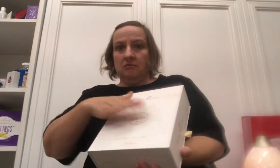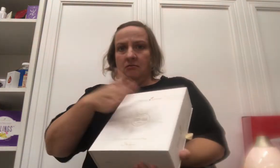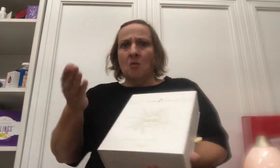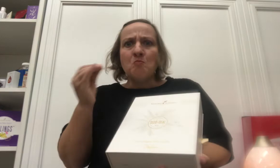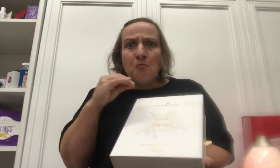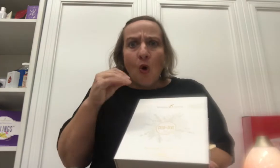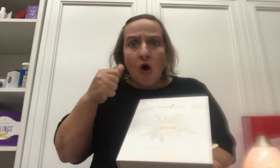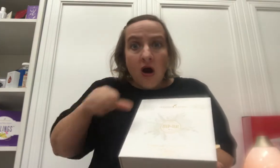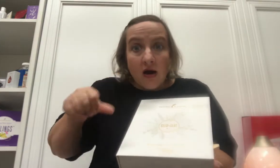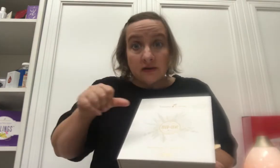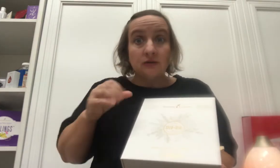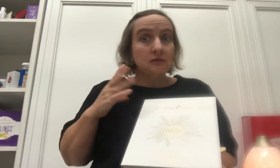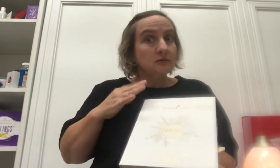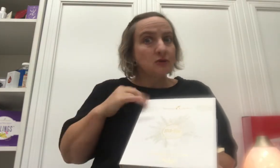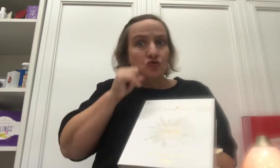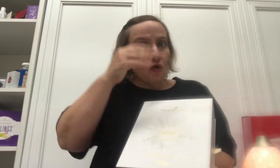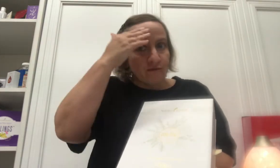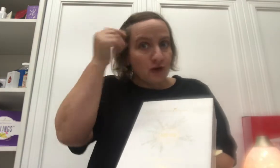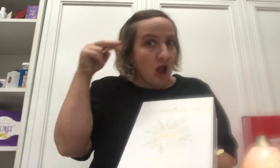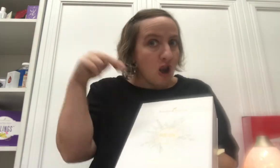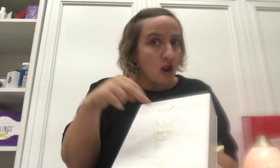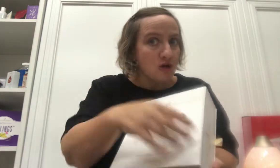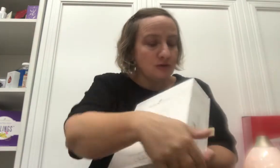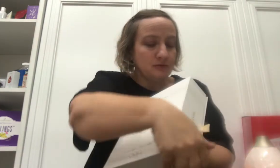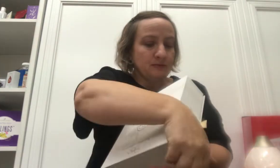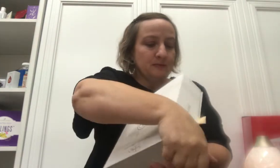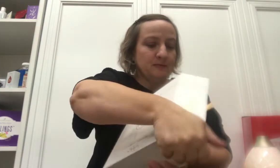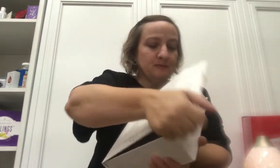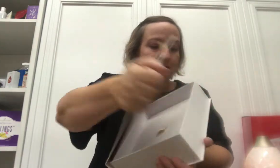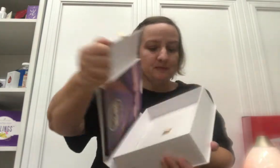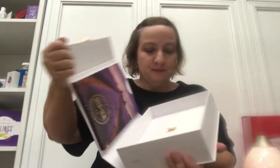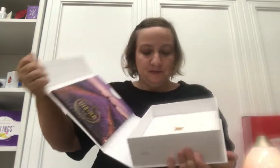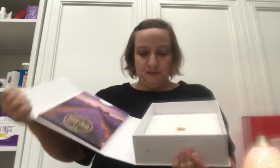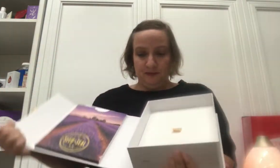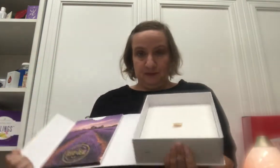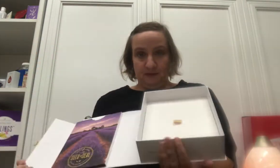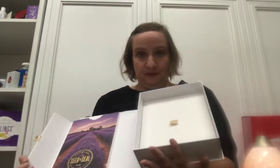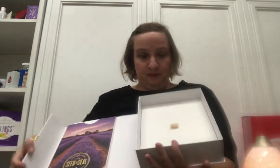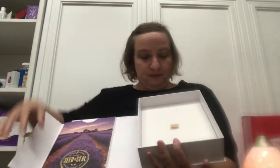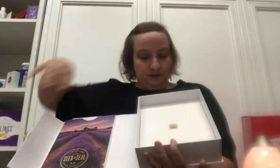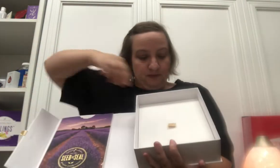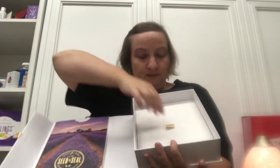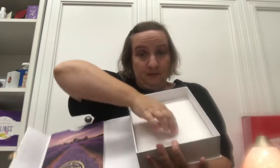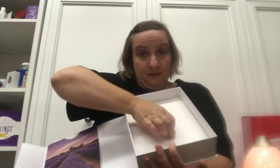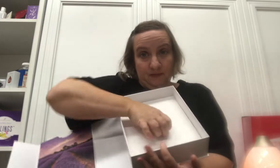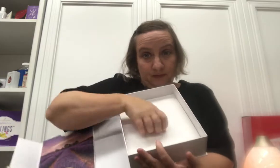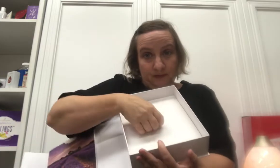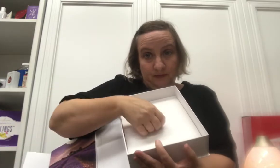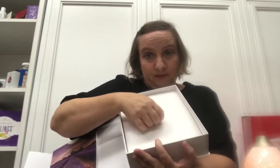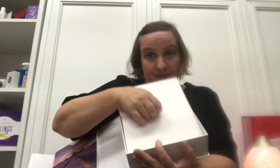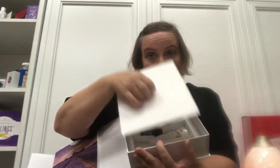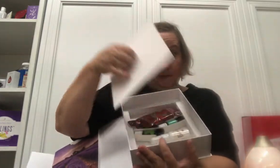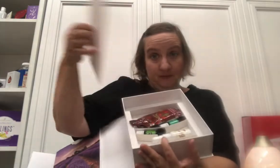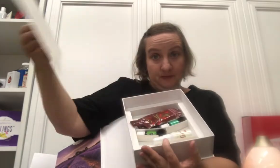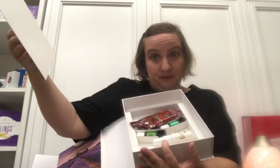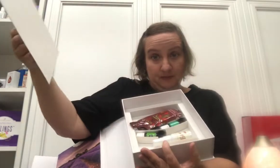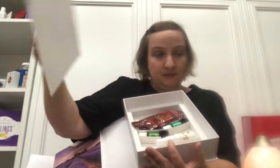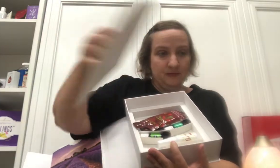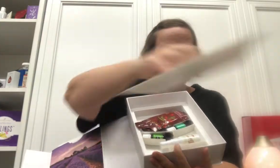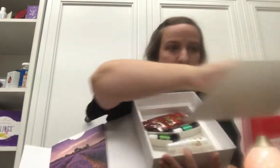Now, remember this box. Don't forget that there is a whole nother layer down here. So you've got to take this little piece out